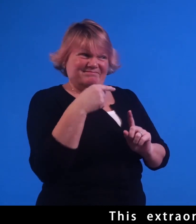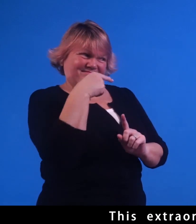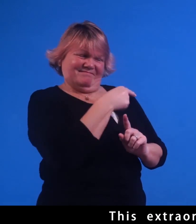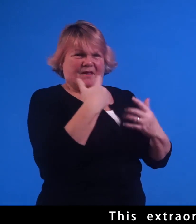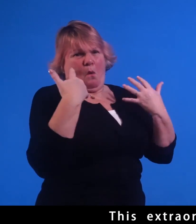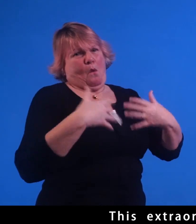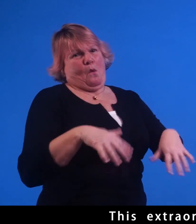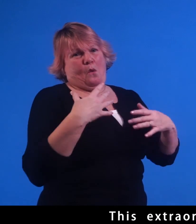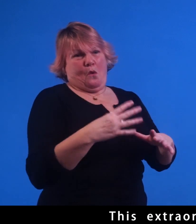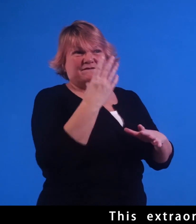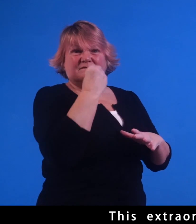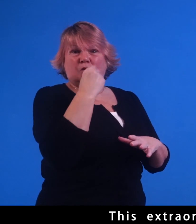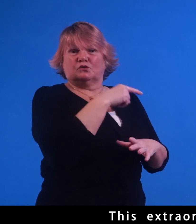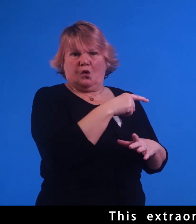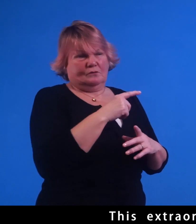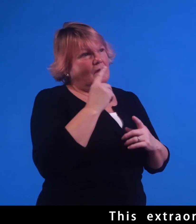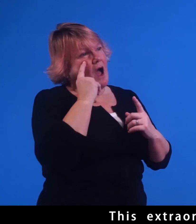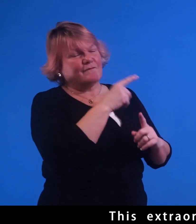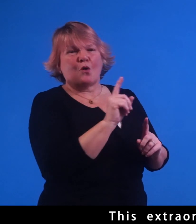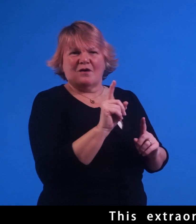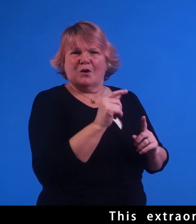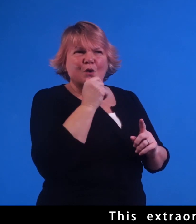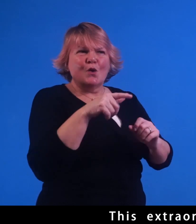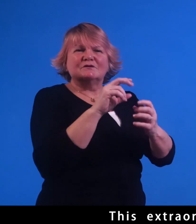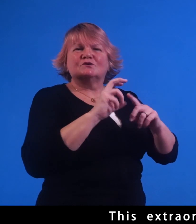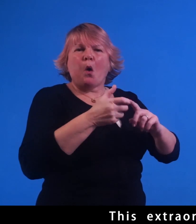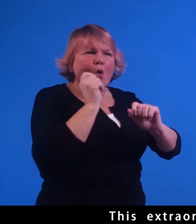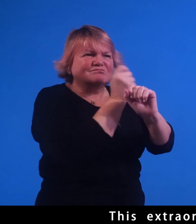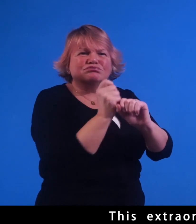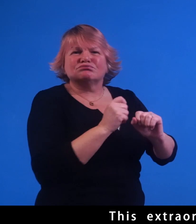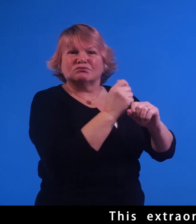This extraordinary photo shows the stonemasons at work.